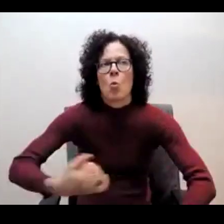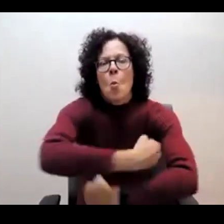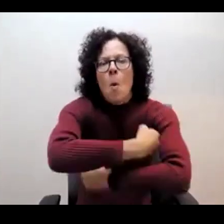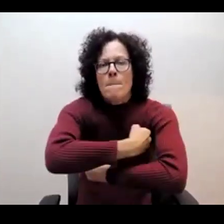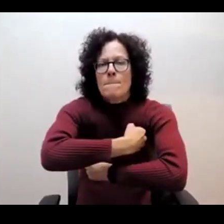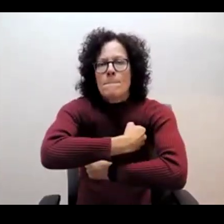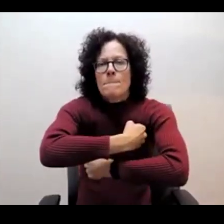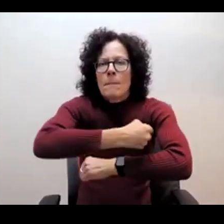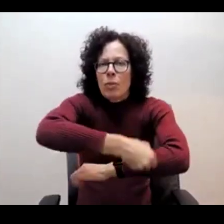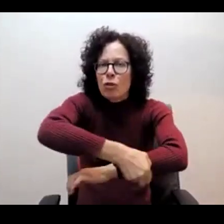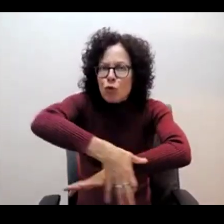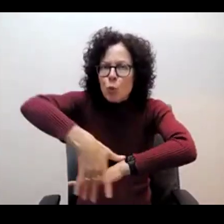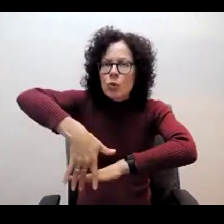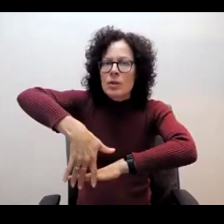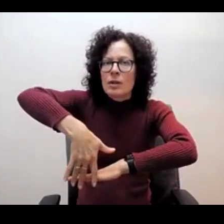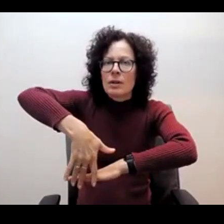Roots.